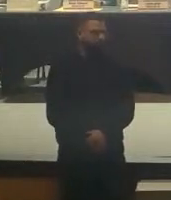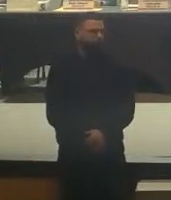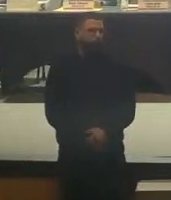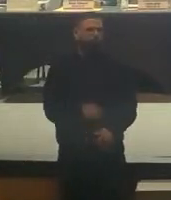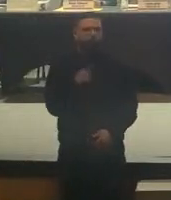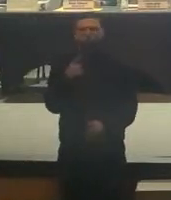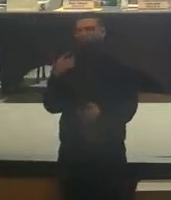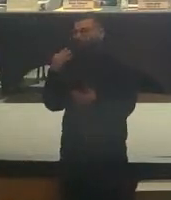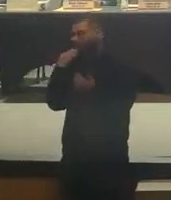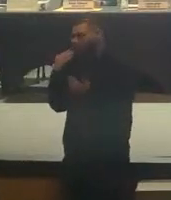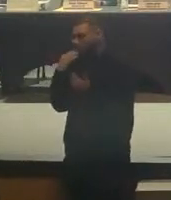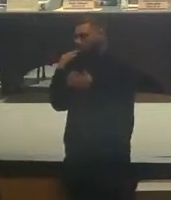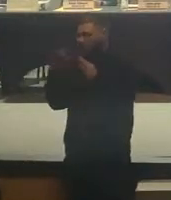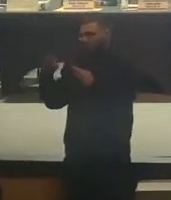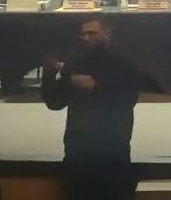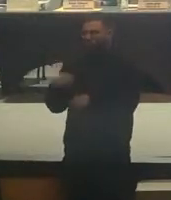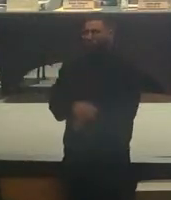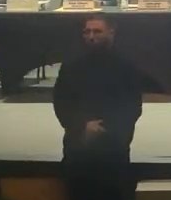Thank you, Ms. Murphy.